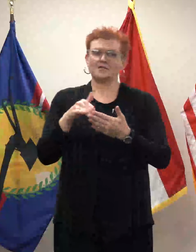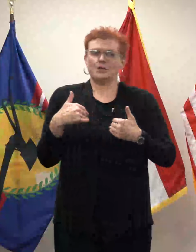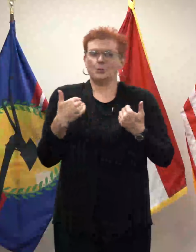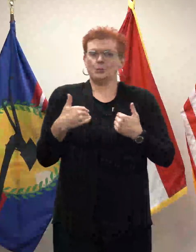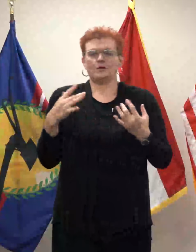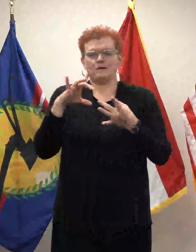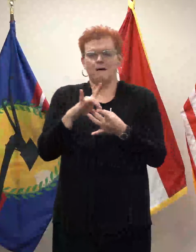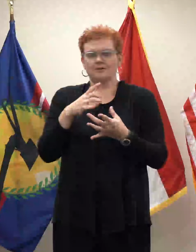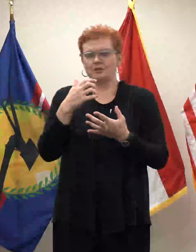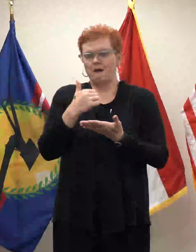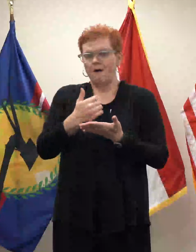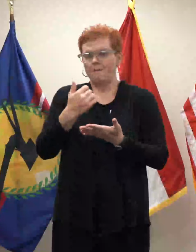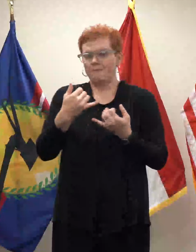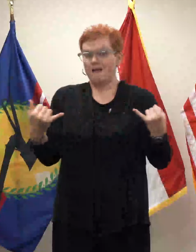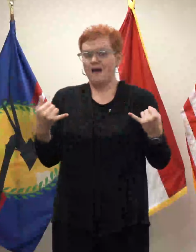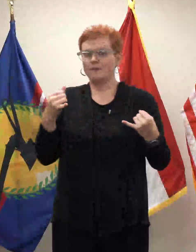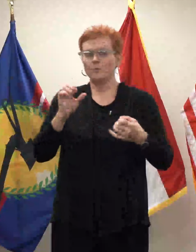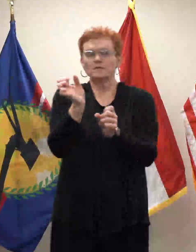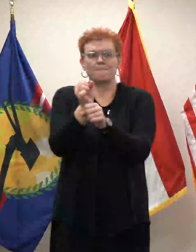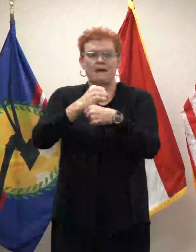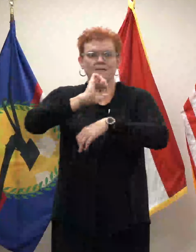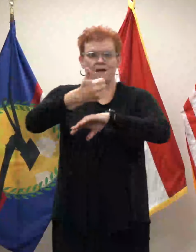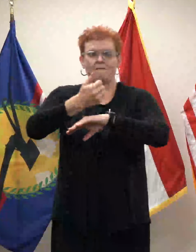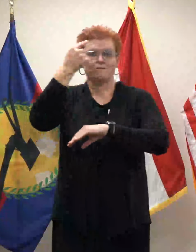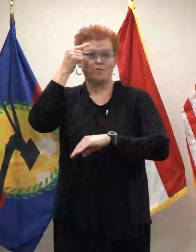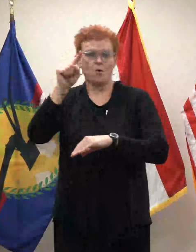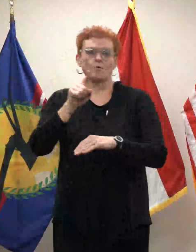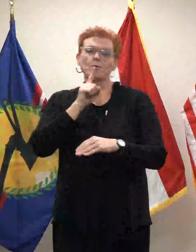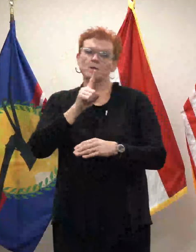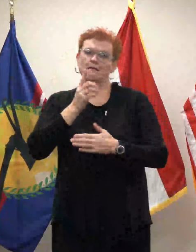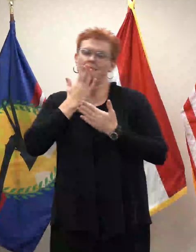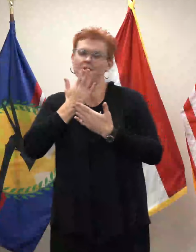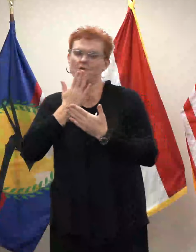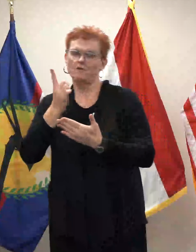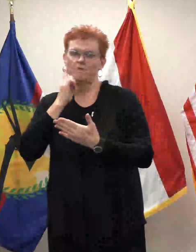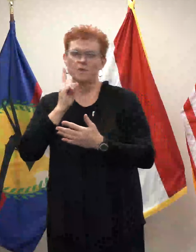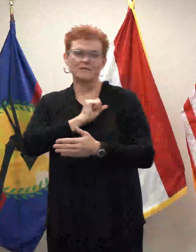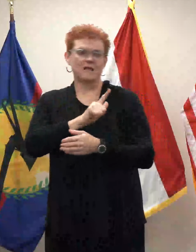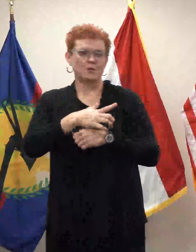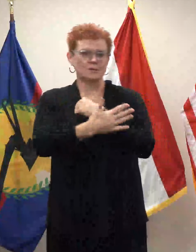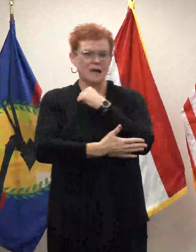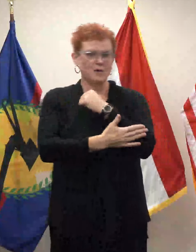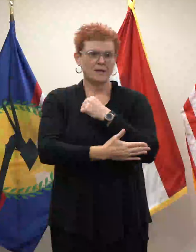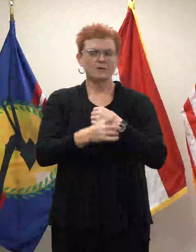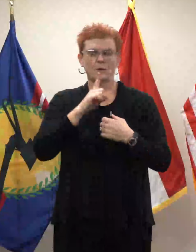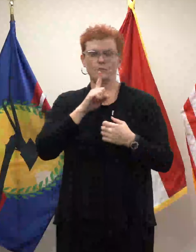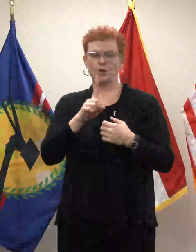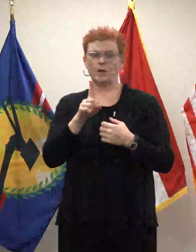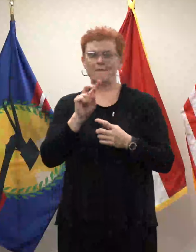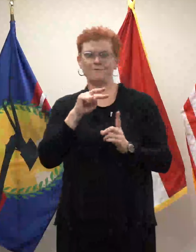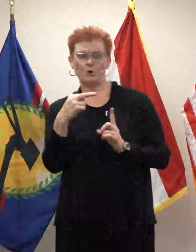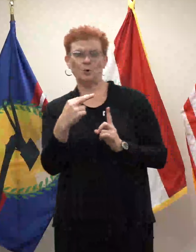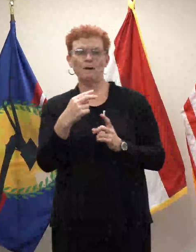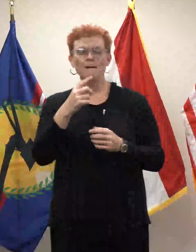was created for. We're incredibly grateful to the Children's Service Fund and to St. Louis County because they take youth mental health seriously, and